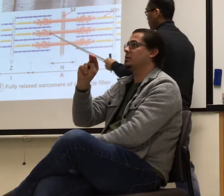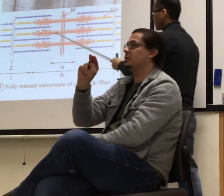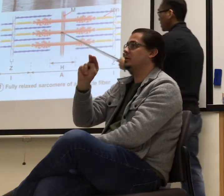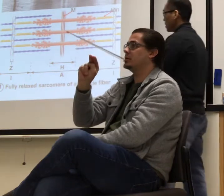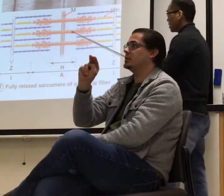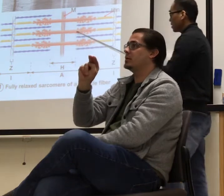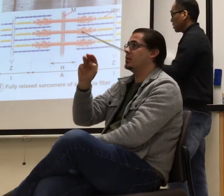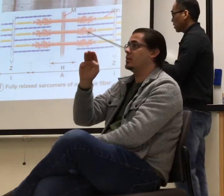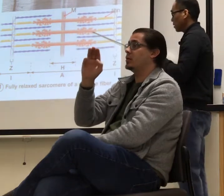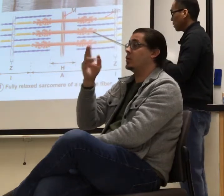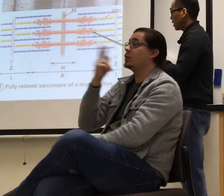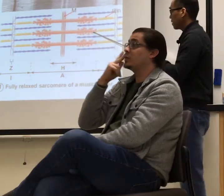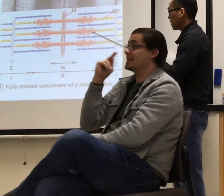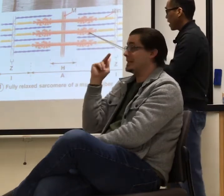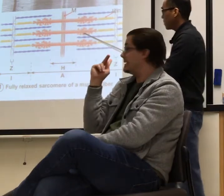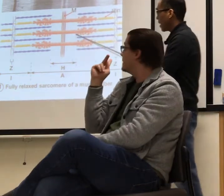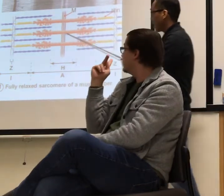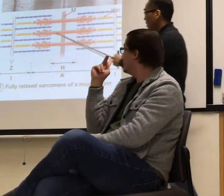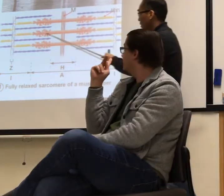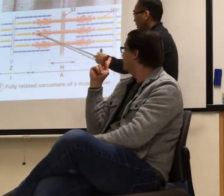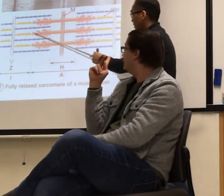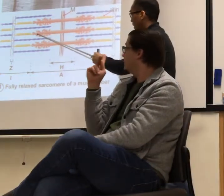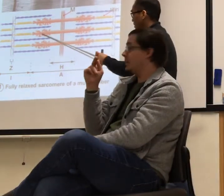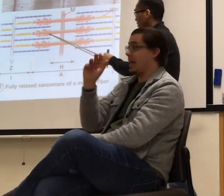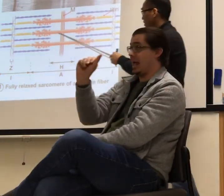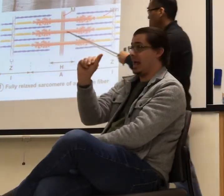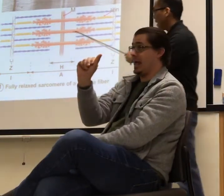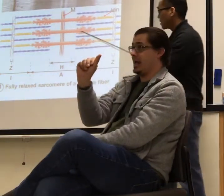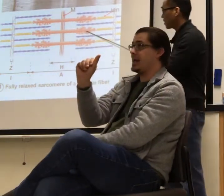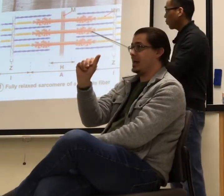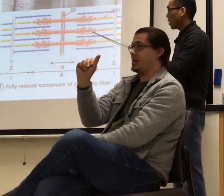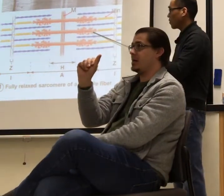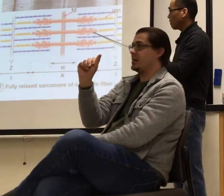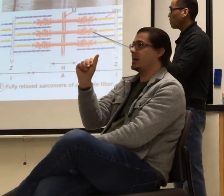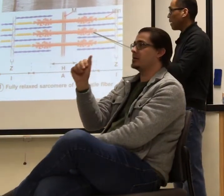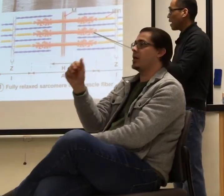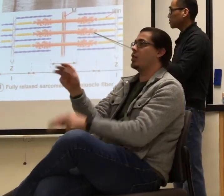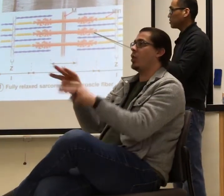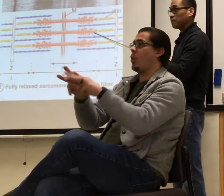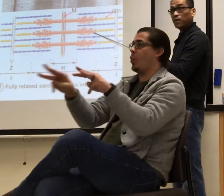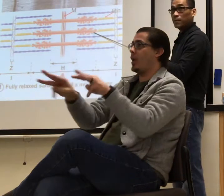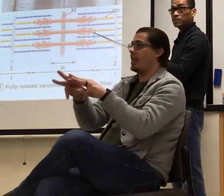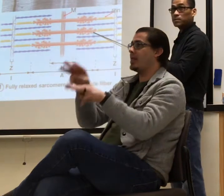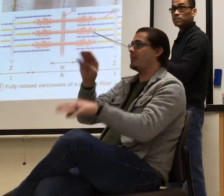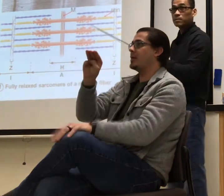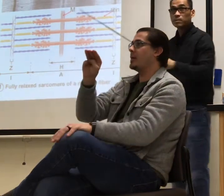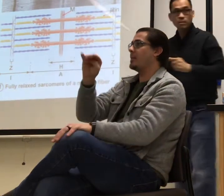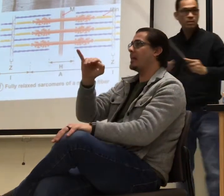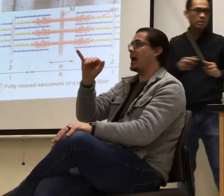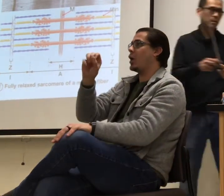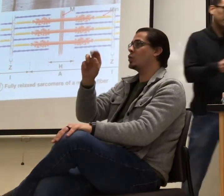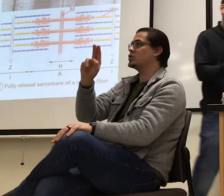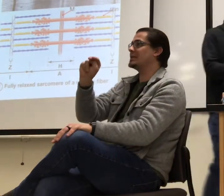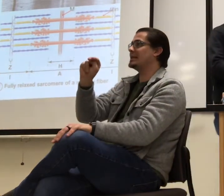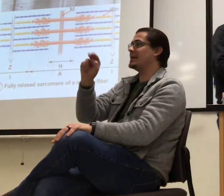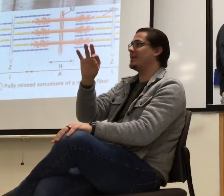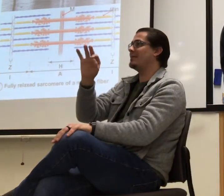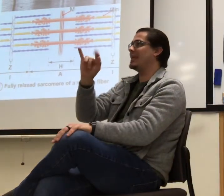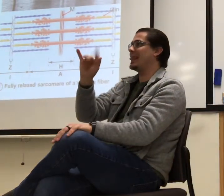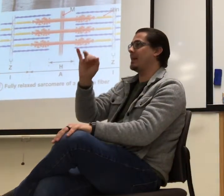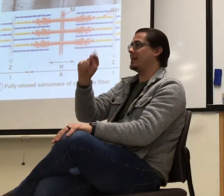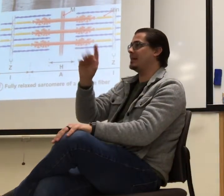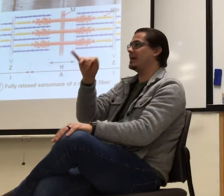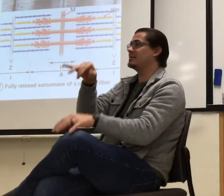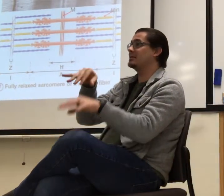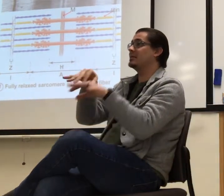So what you see in the A band, it basically spans the width of the myosin filaments. That's the